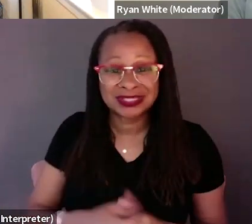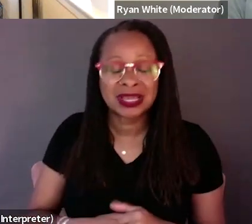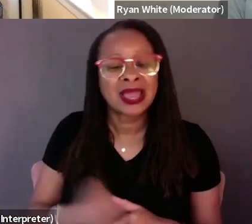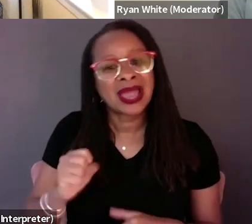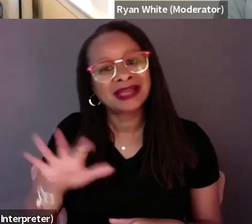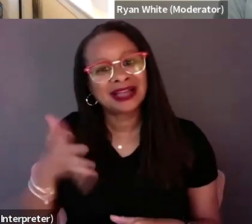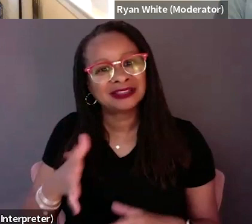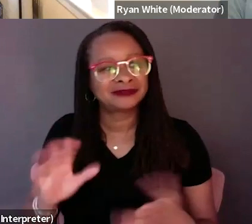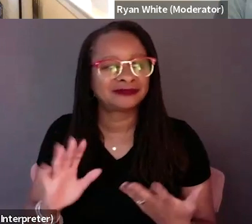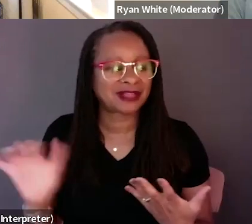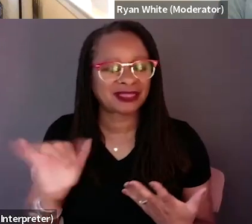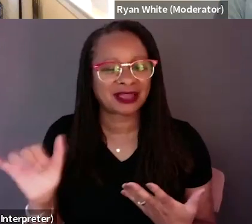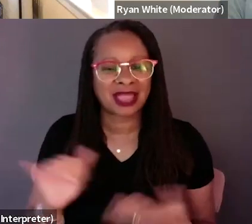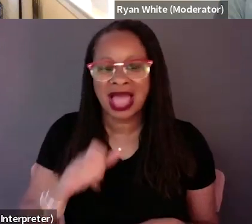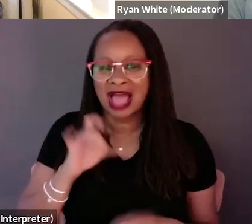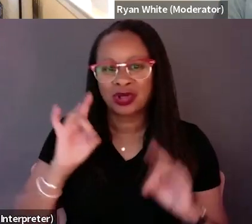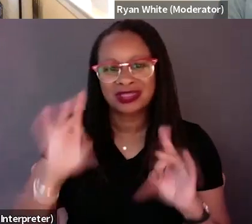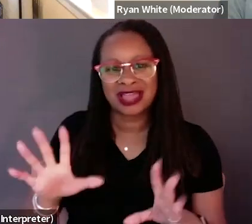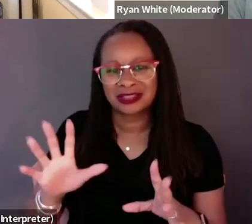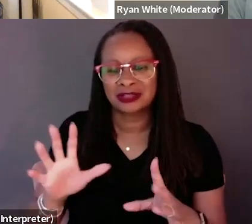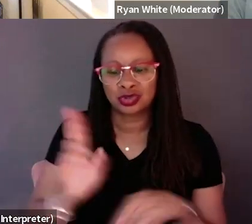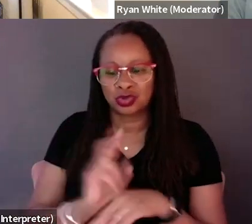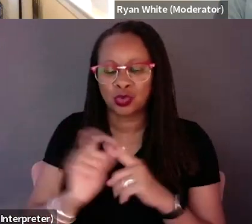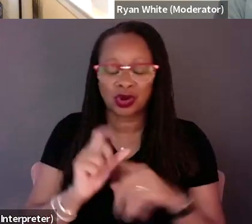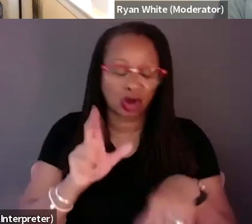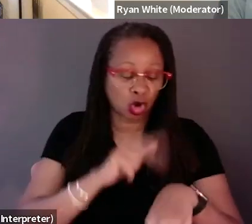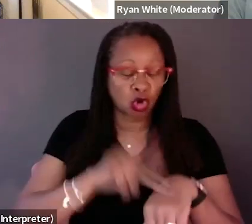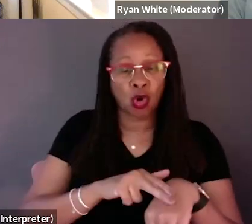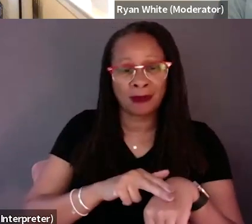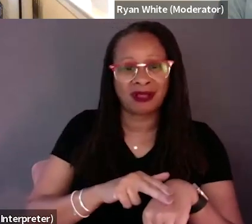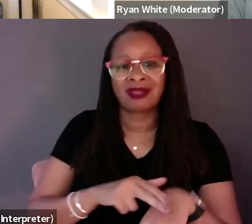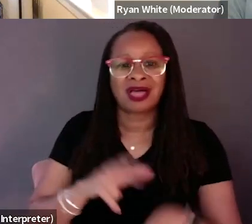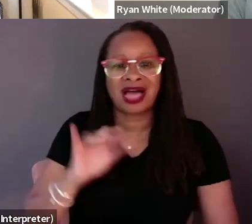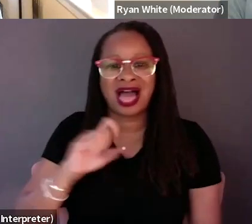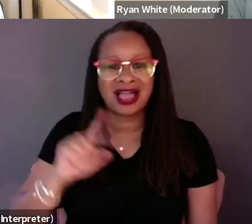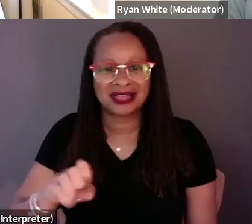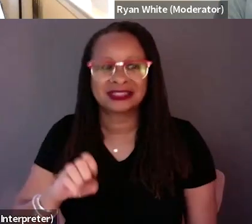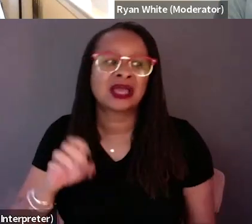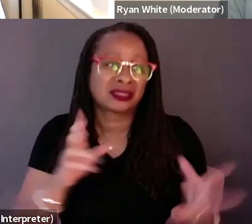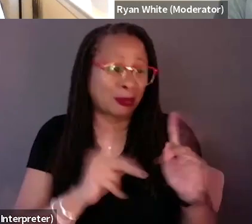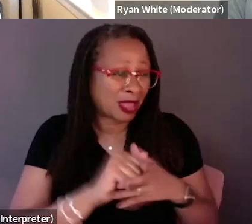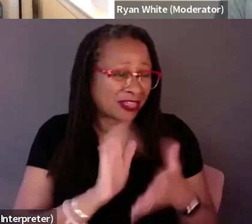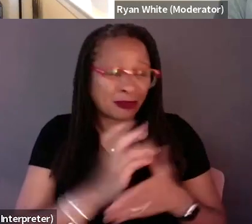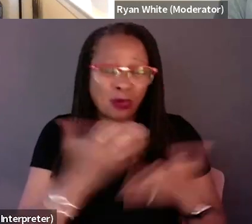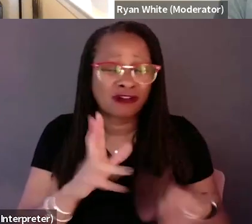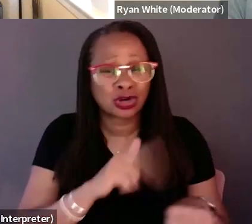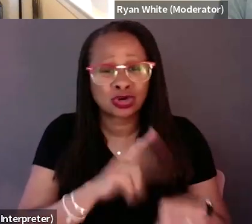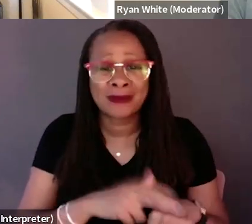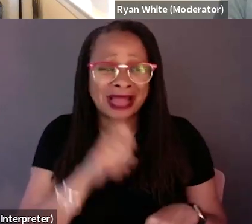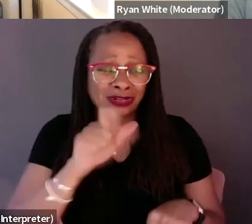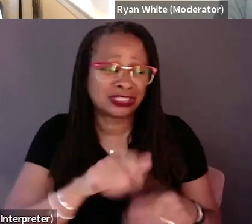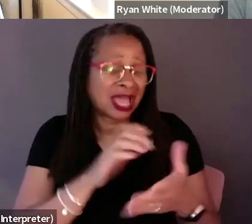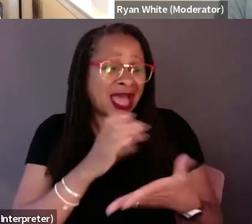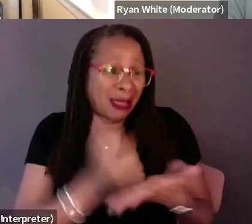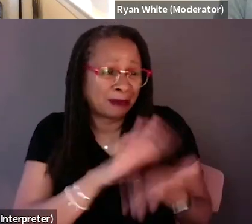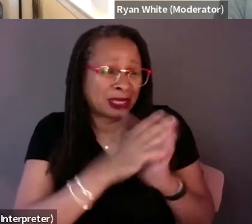of sort of like, I don't like to use the word normalize, because like the people in the film are already normal. Like they don't need me to normalize